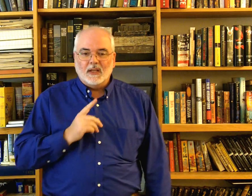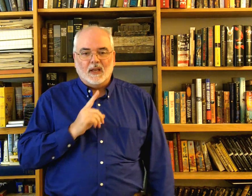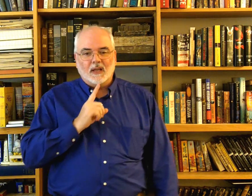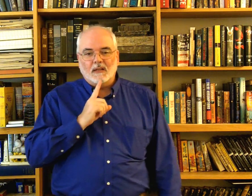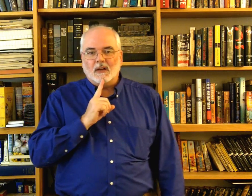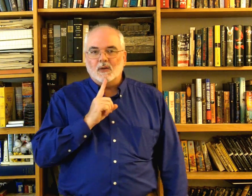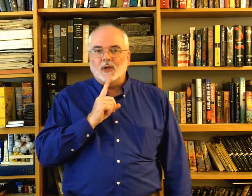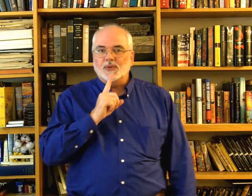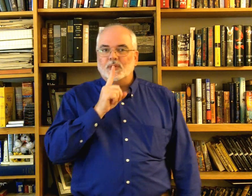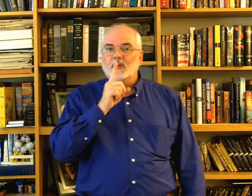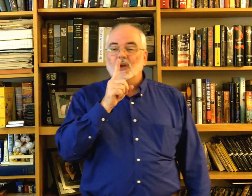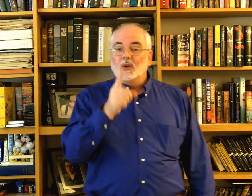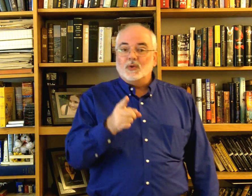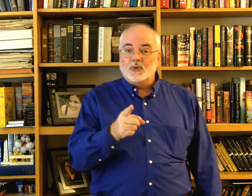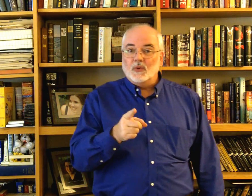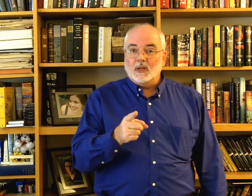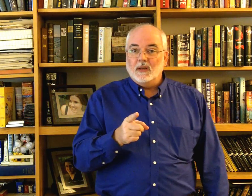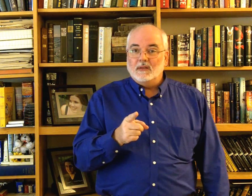again, not a question, truly